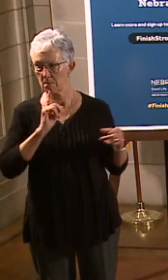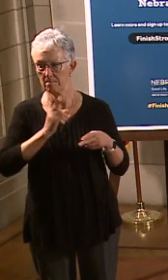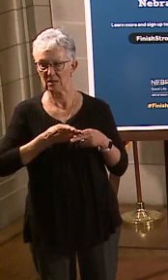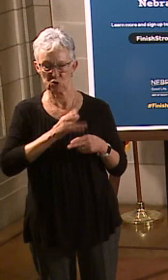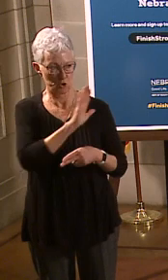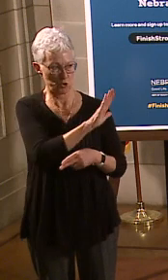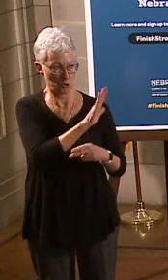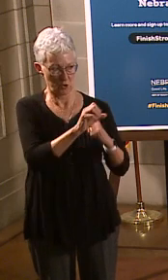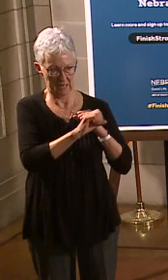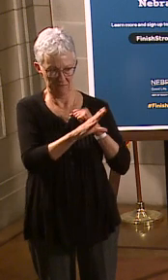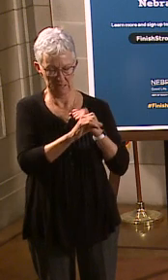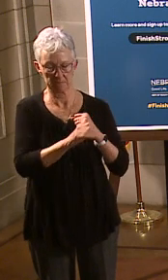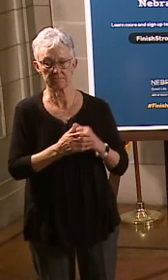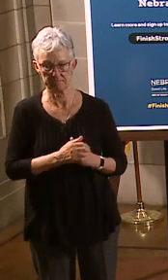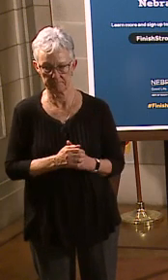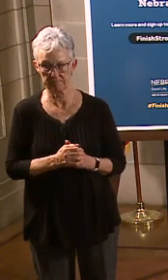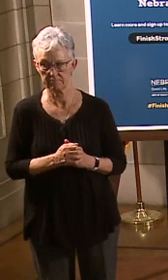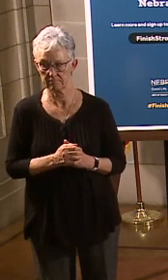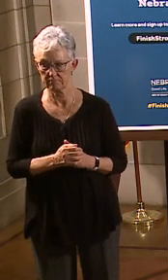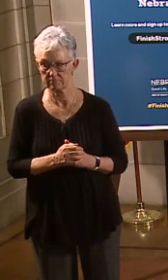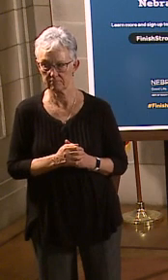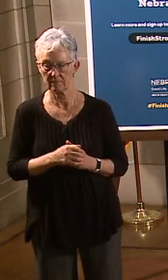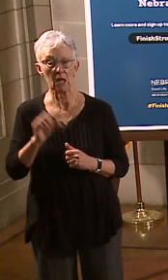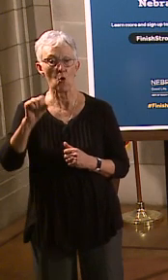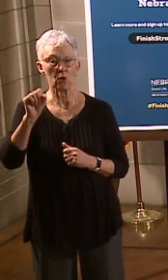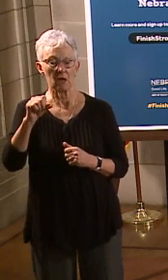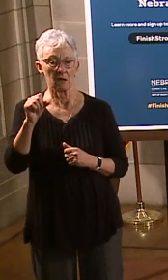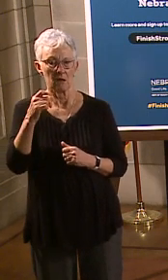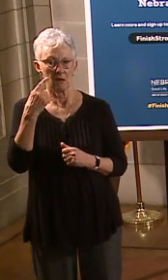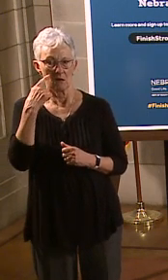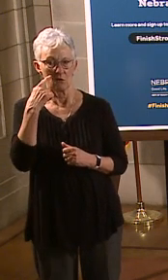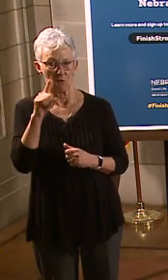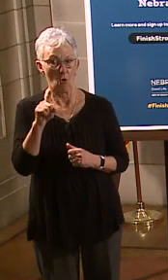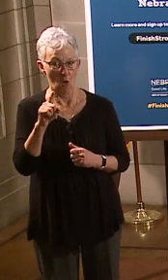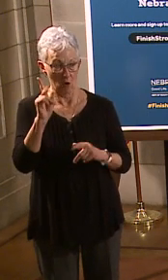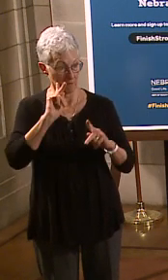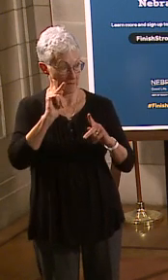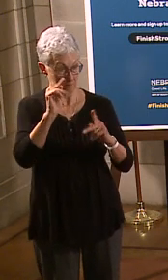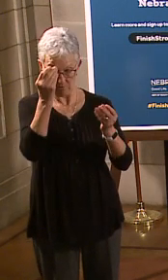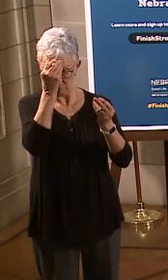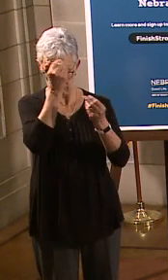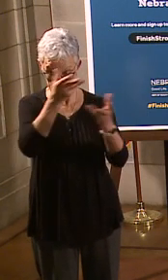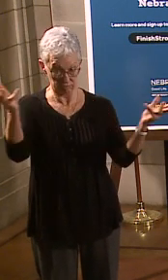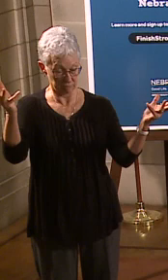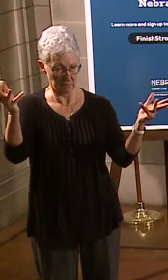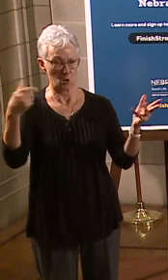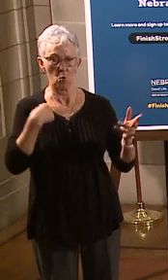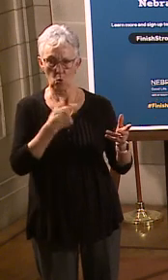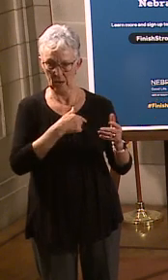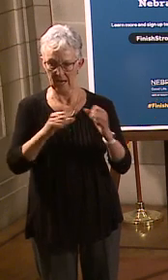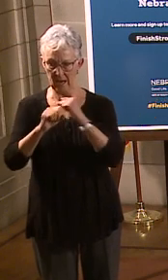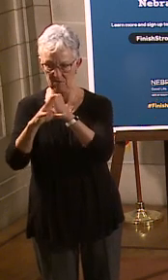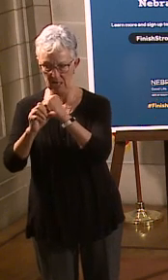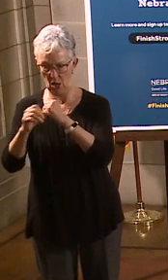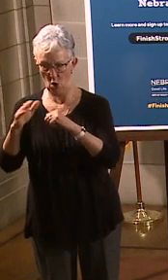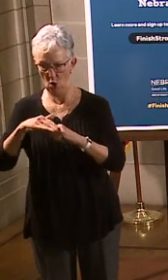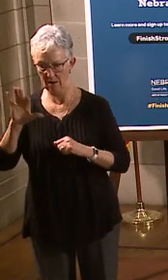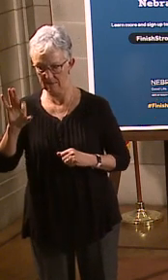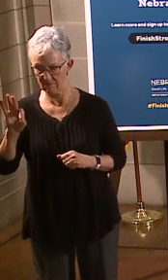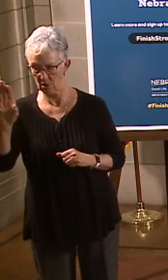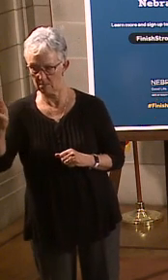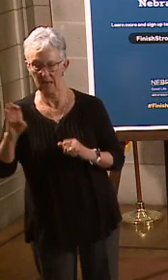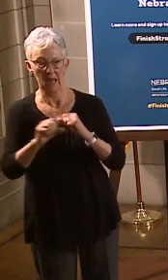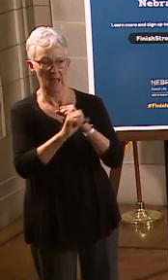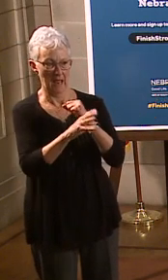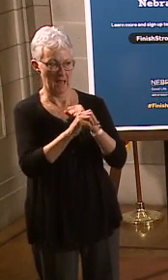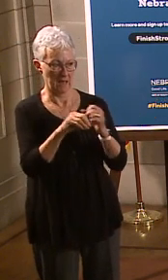Oh, yeah, and just so that for transparency's sake, we are advertising. We have Facebook advertising. We have advertising in local